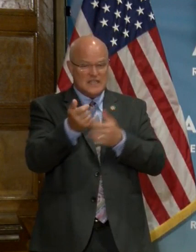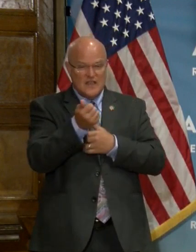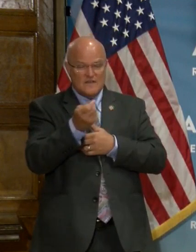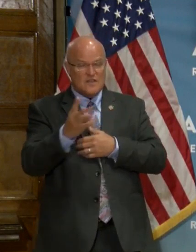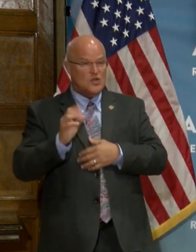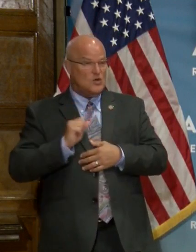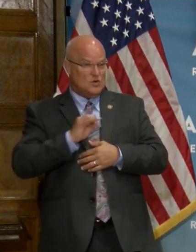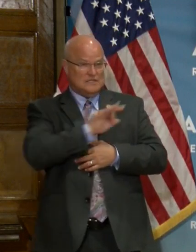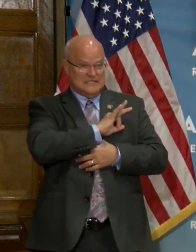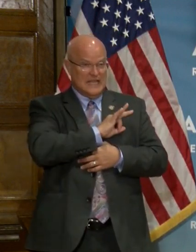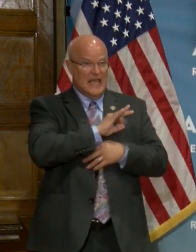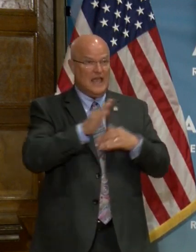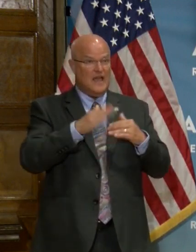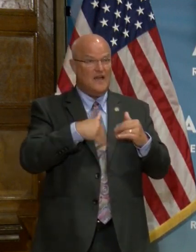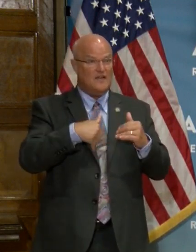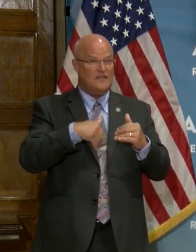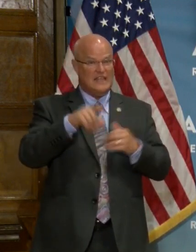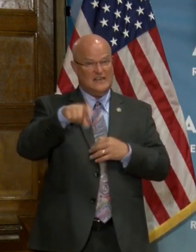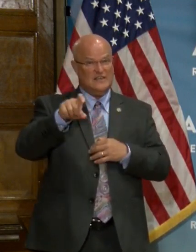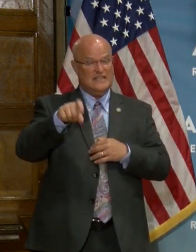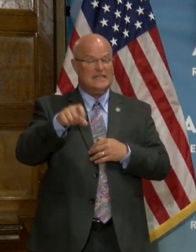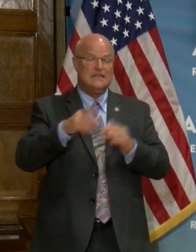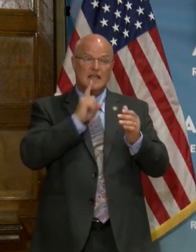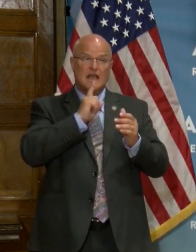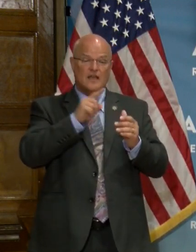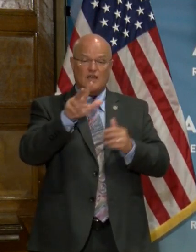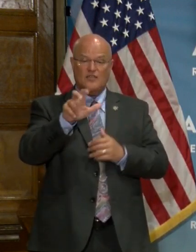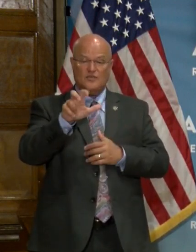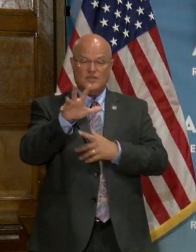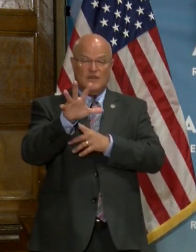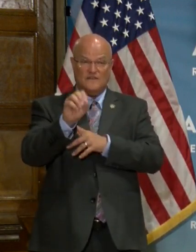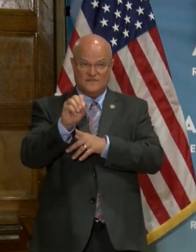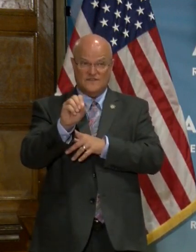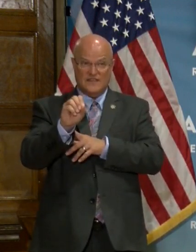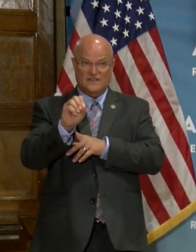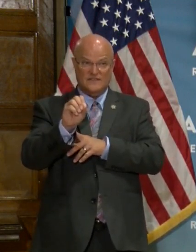fewer staff than are needed. In fact, our 350